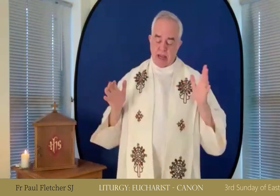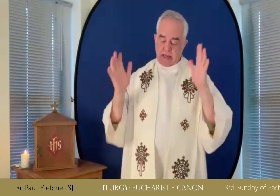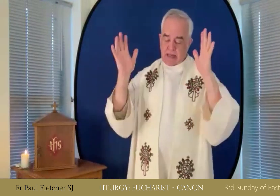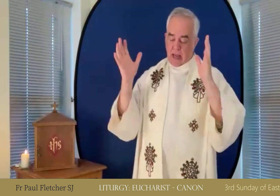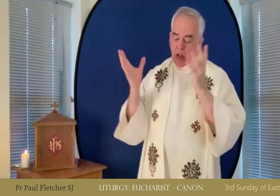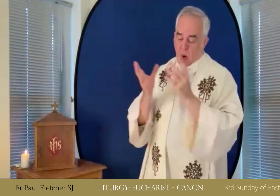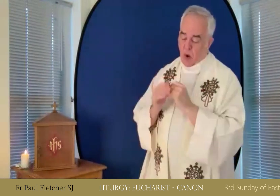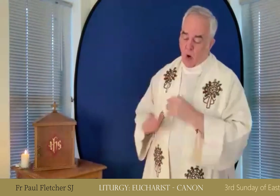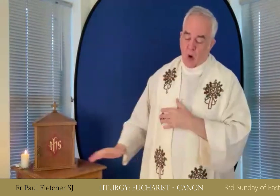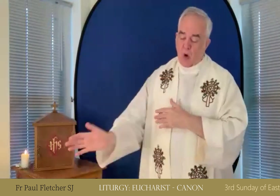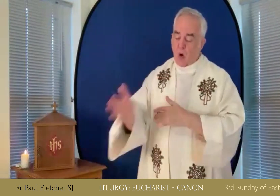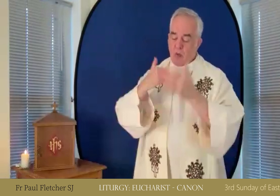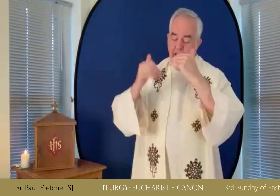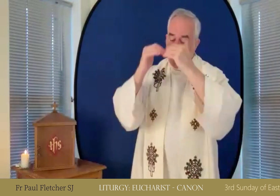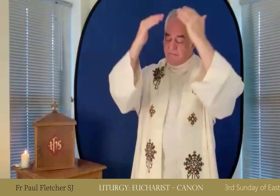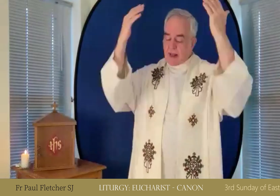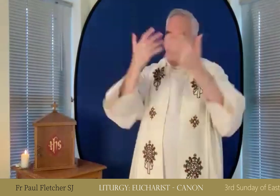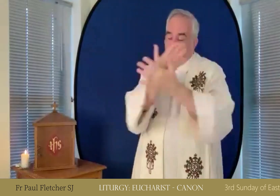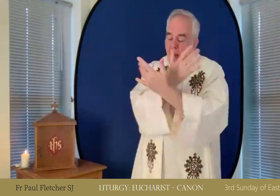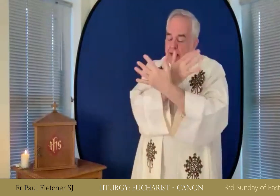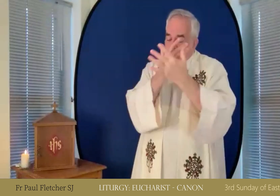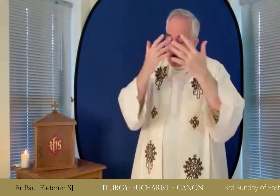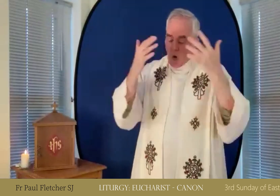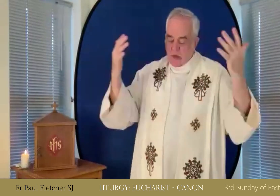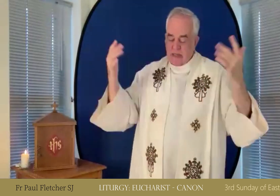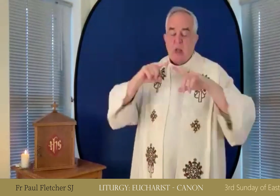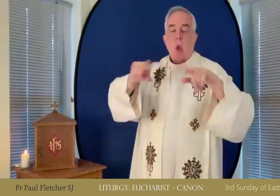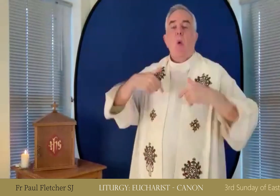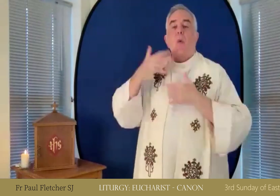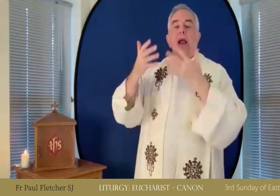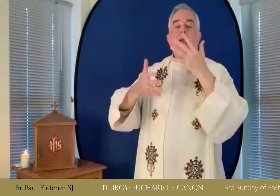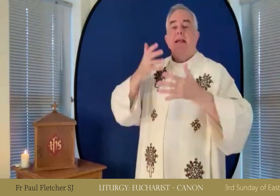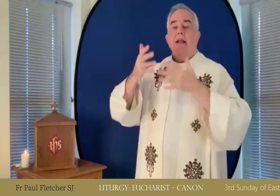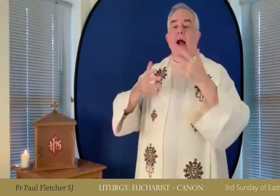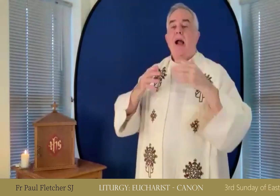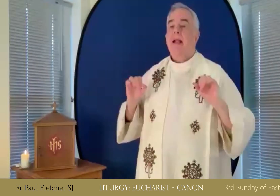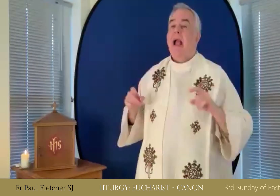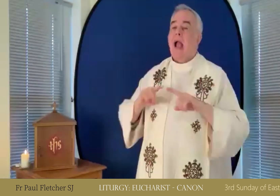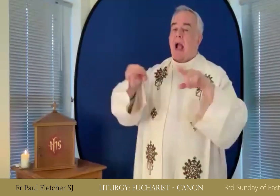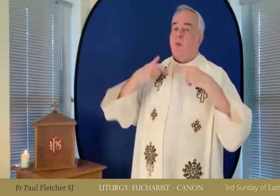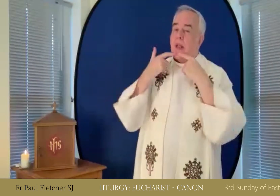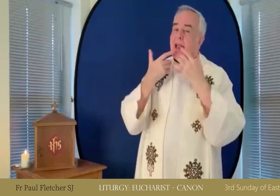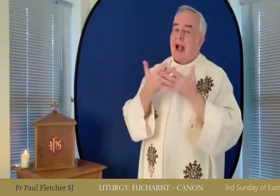praise. With all the heavenly power and hope, we sign and we